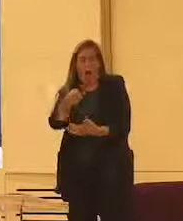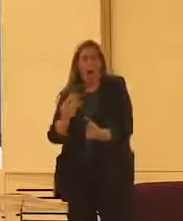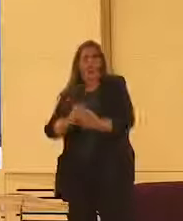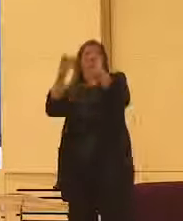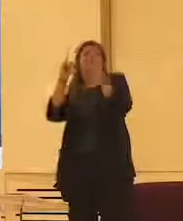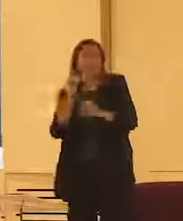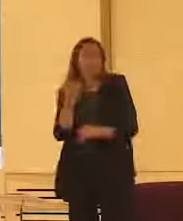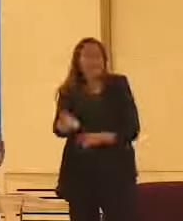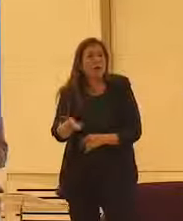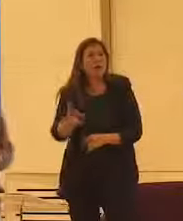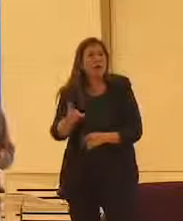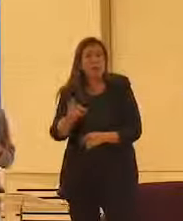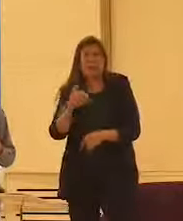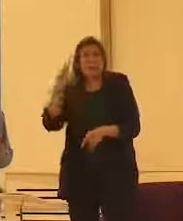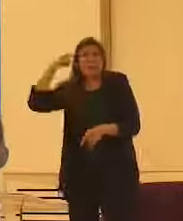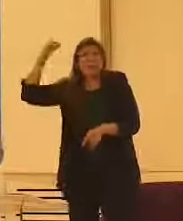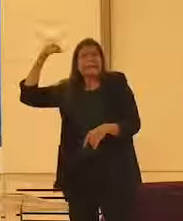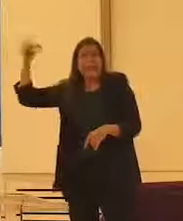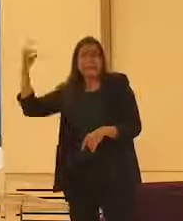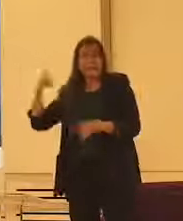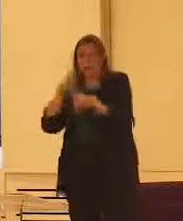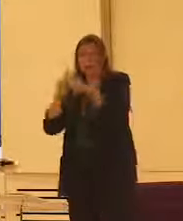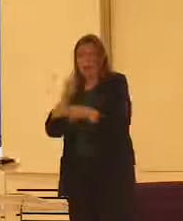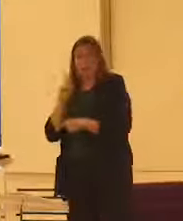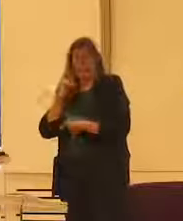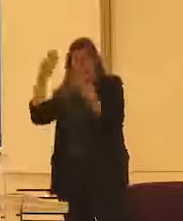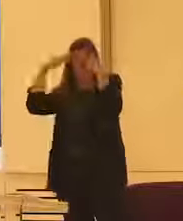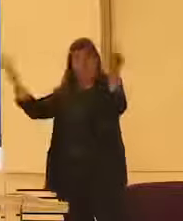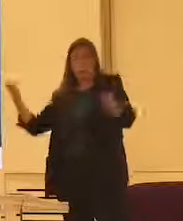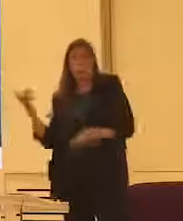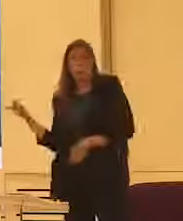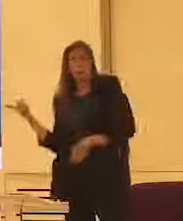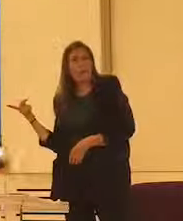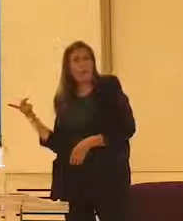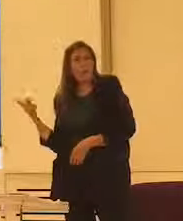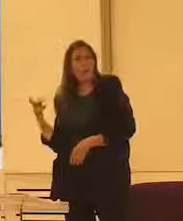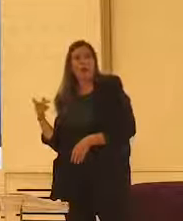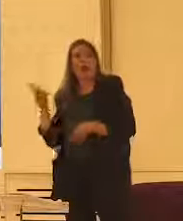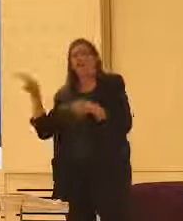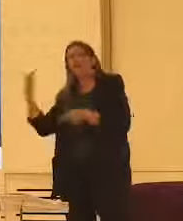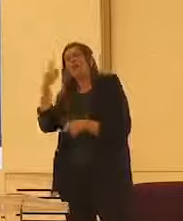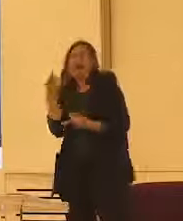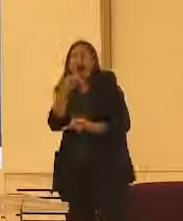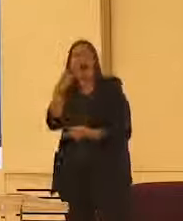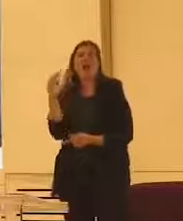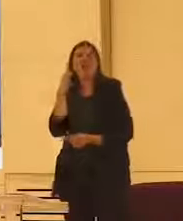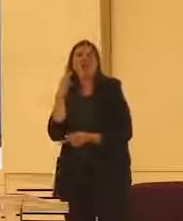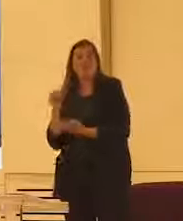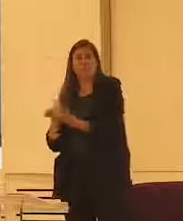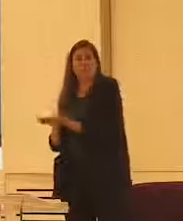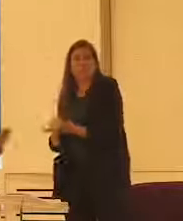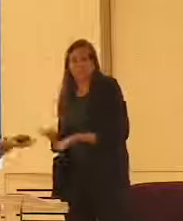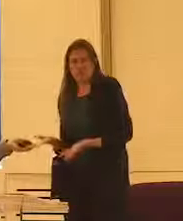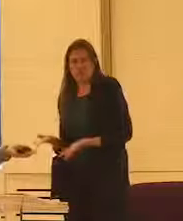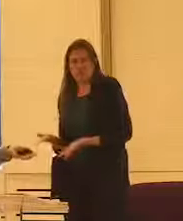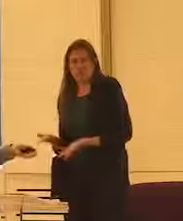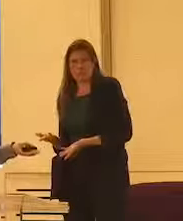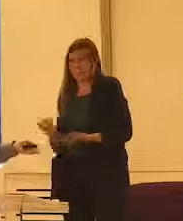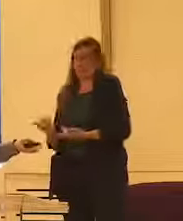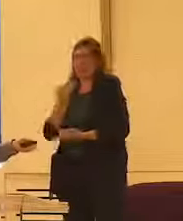because they're really psychotic. And no one's actually even bothered to ask them that, because they've just put it down to the deafness. Equally, I've had